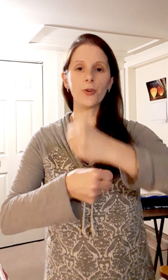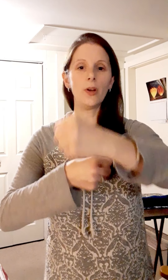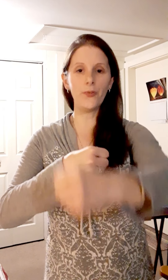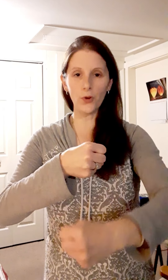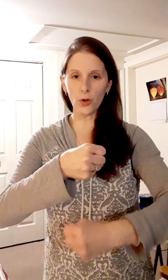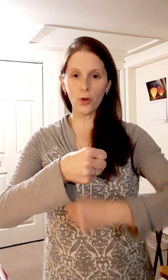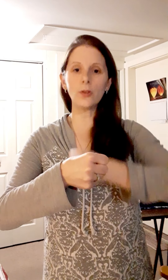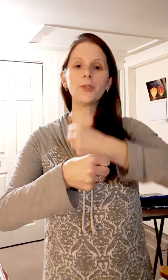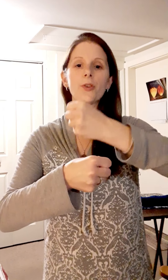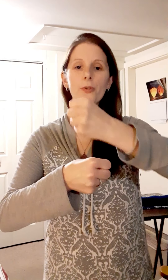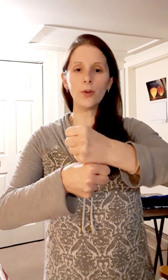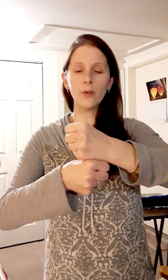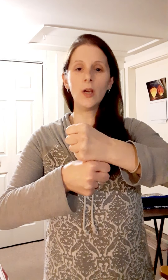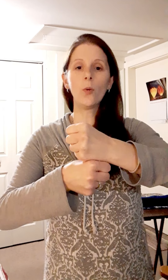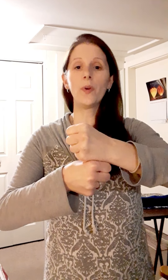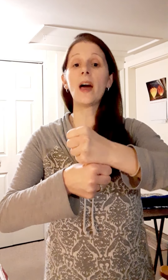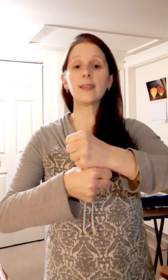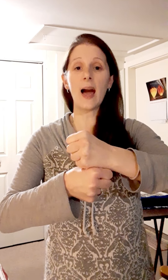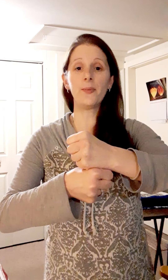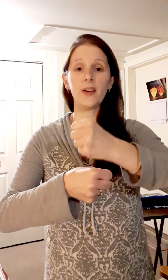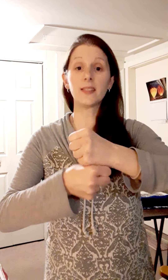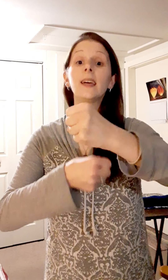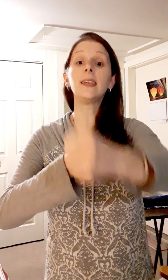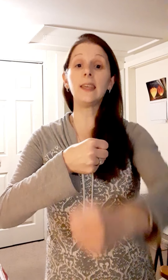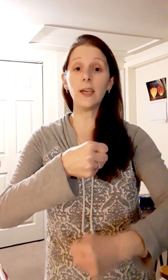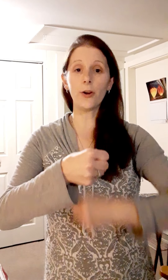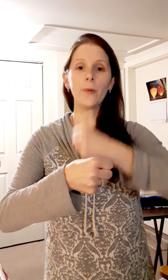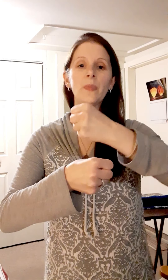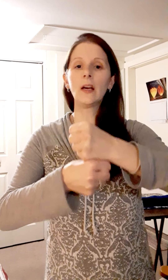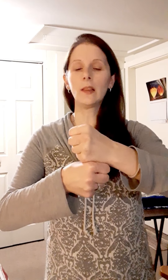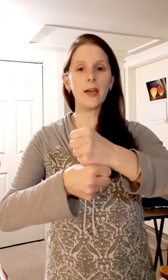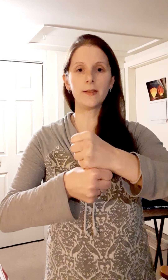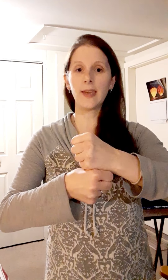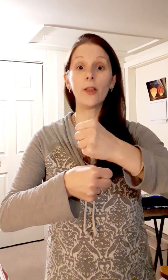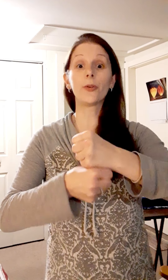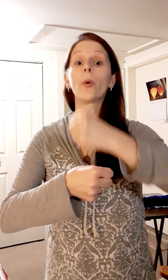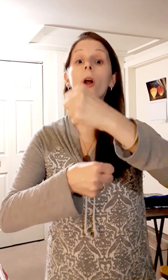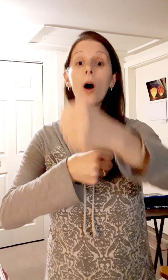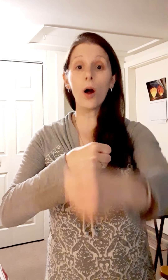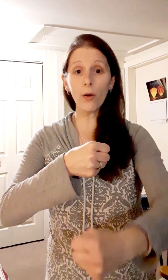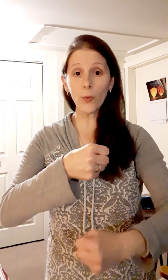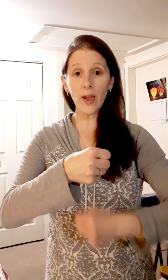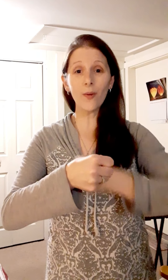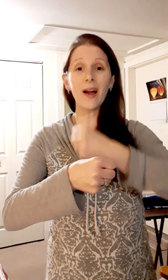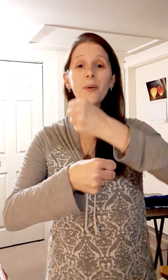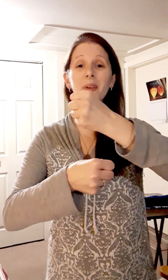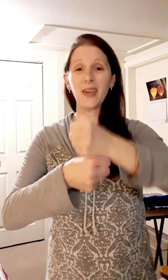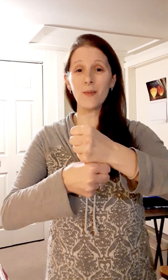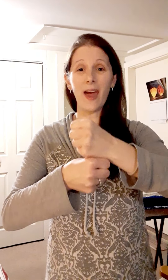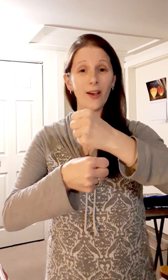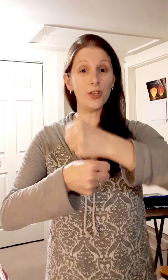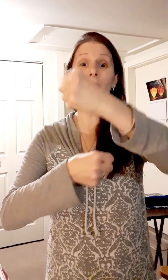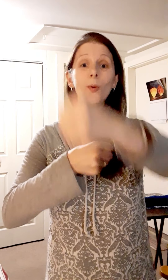a full circle with that top fist. Year. Like the calendar went all the way around and came back, January